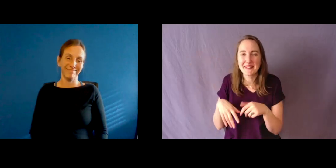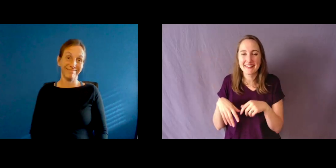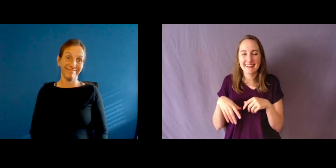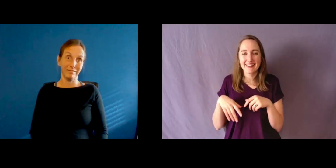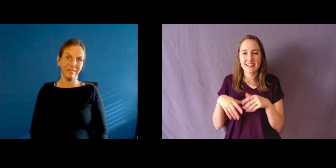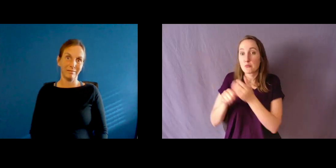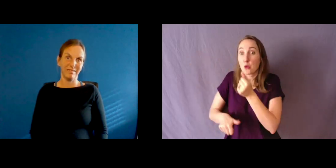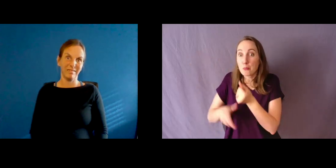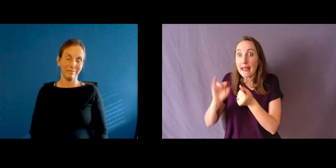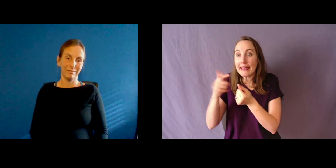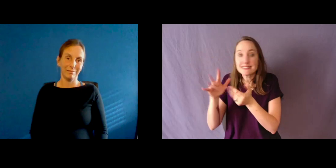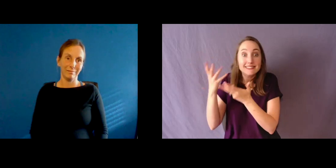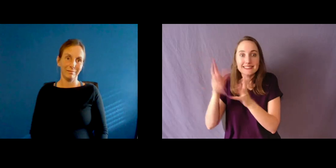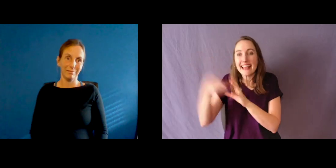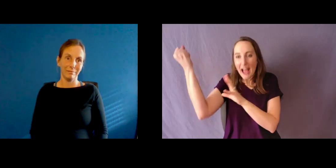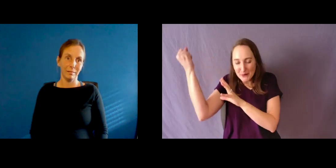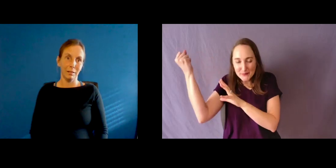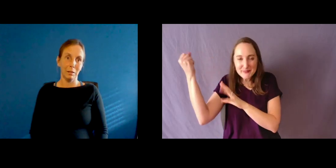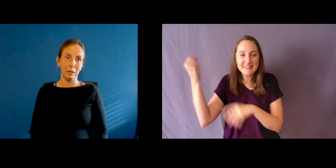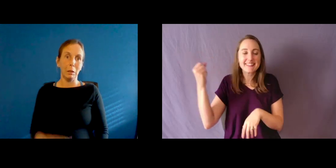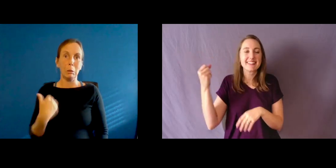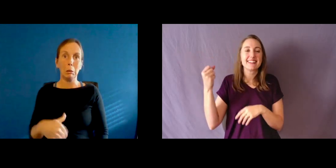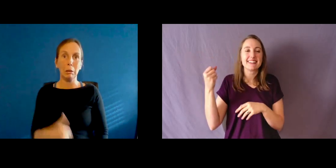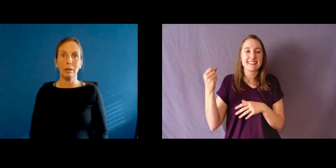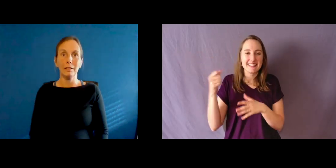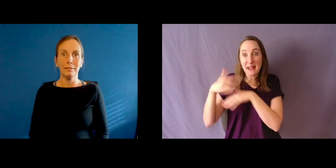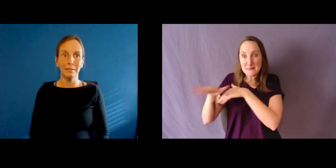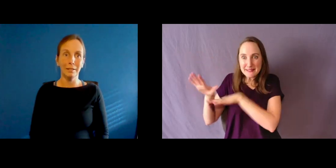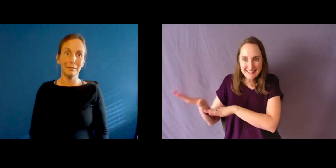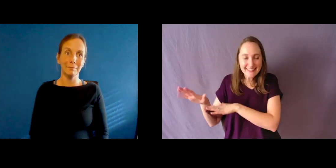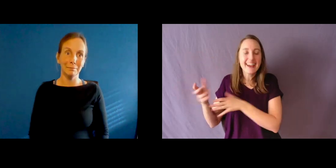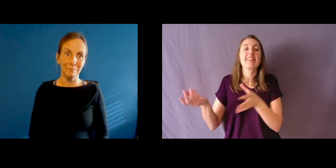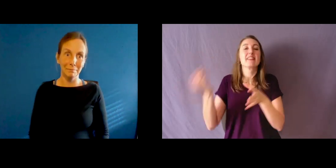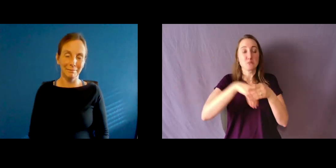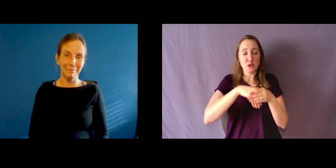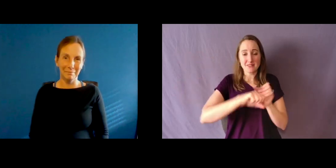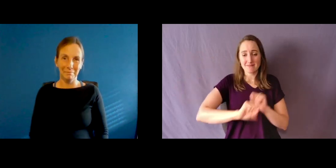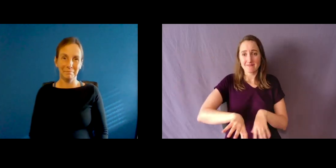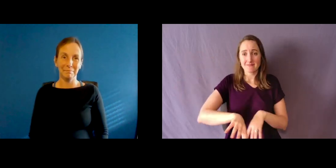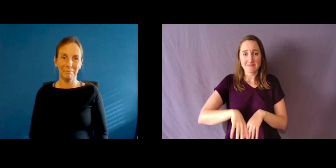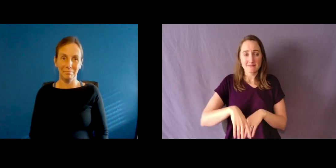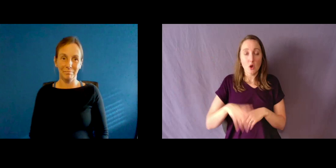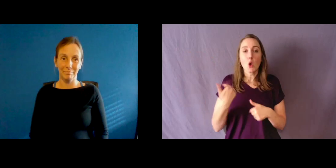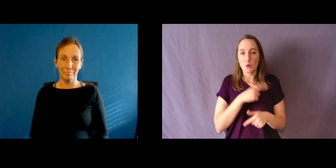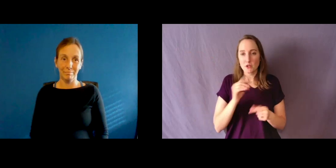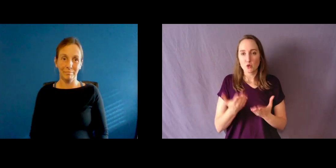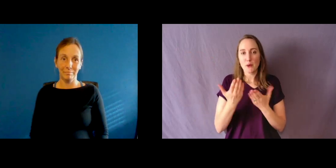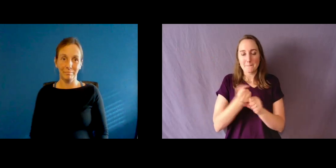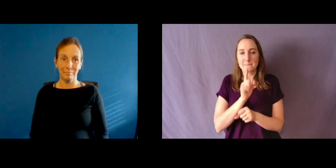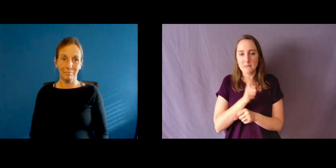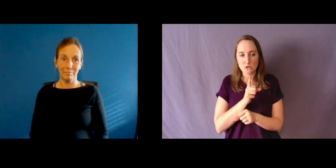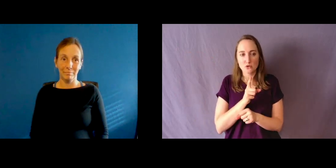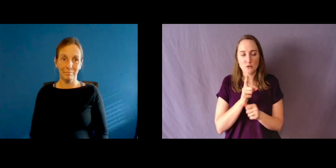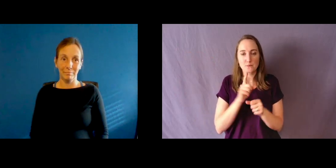anything. I made that mistake. And empty, yeah. And just pop them in the bag. We do recommend making sure it's